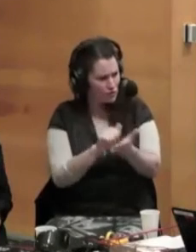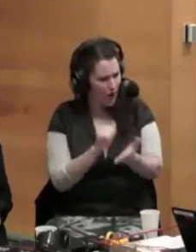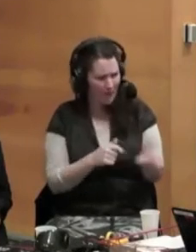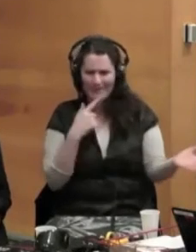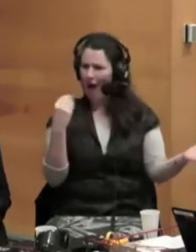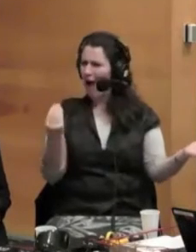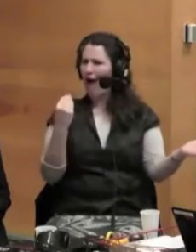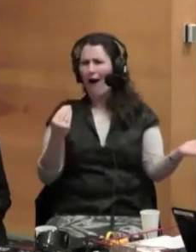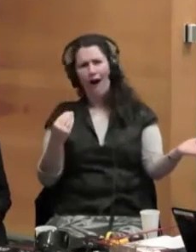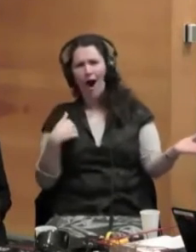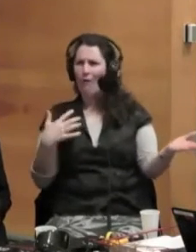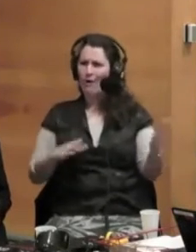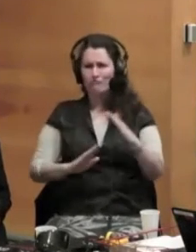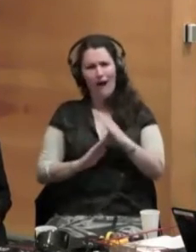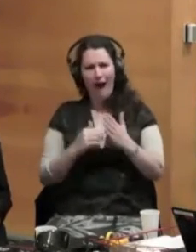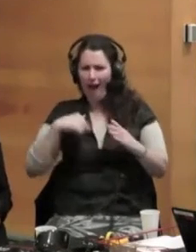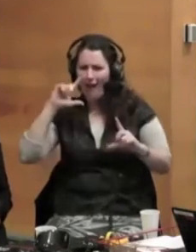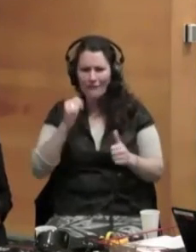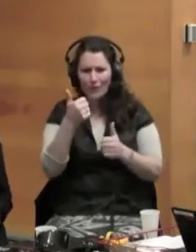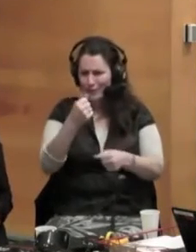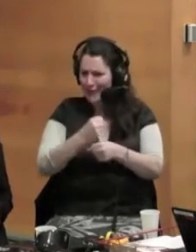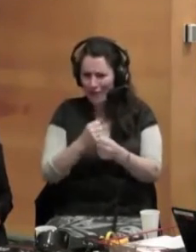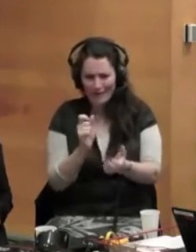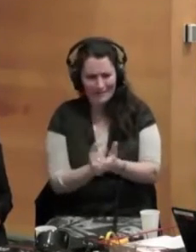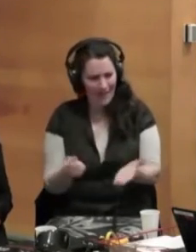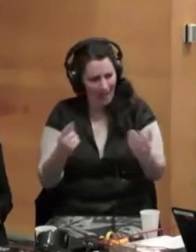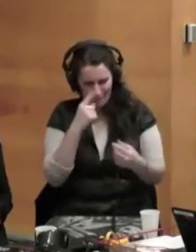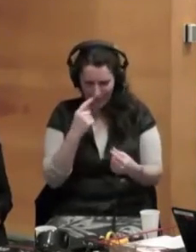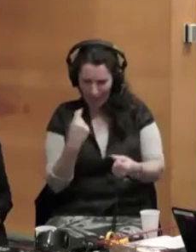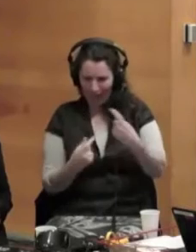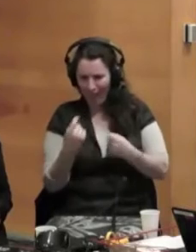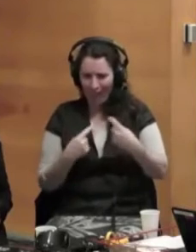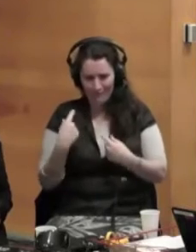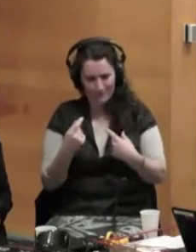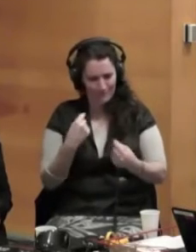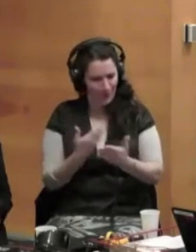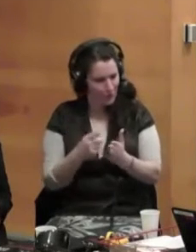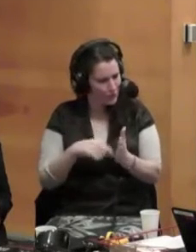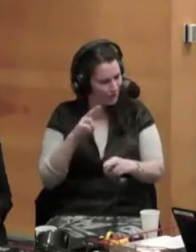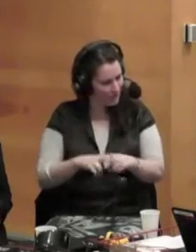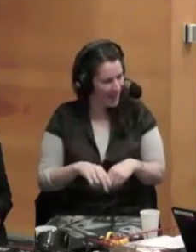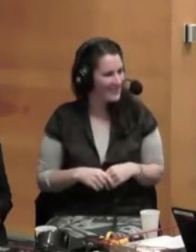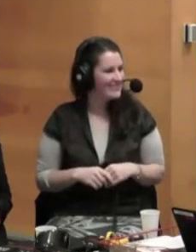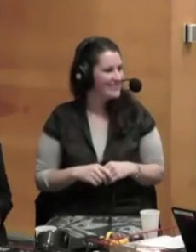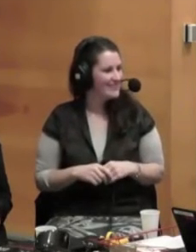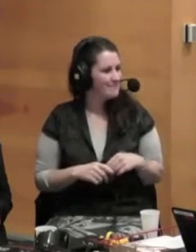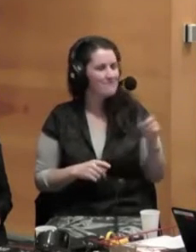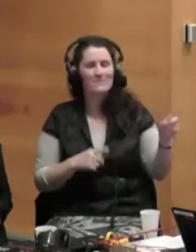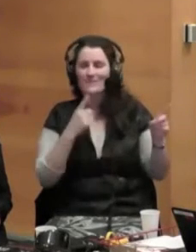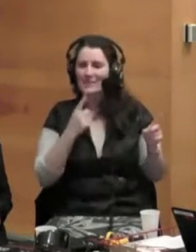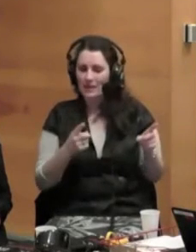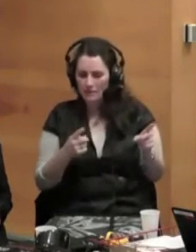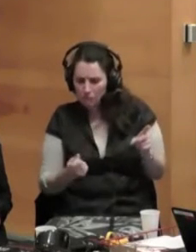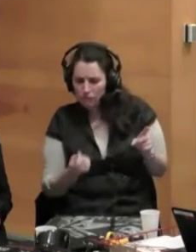a break, Leon. I love a good garage sale. Oh, dear, oh, dear, oh, dear. And better to be a terrible mammal than a